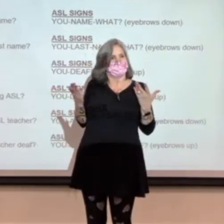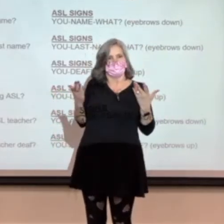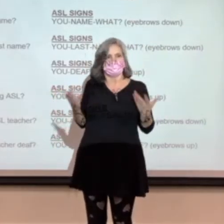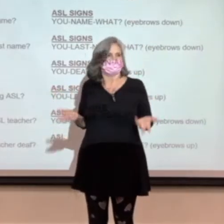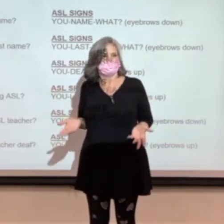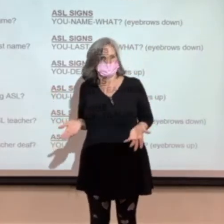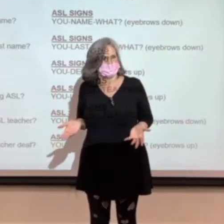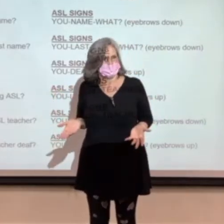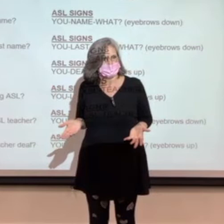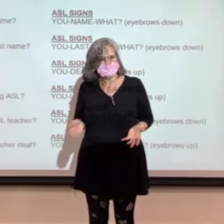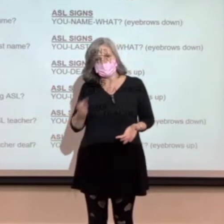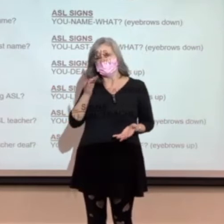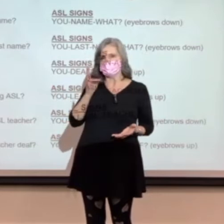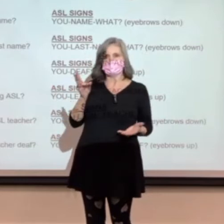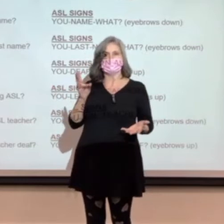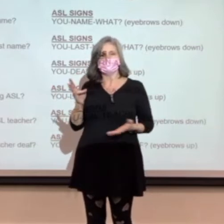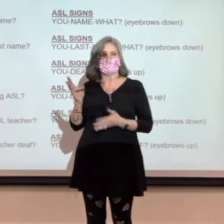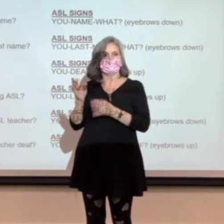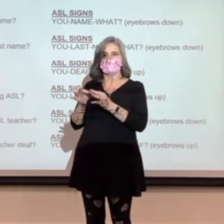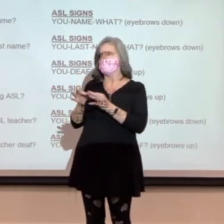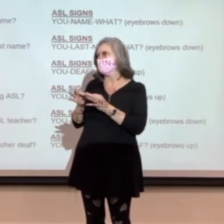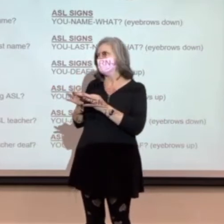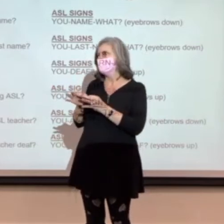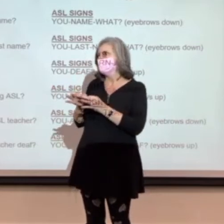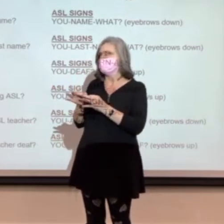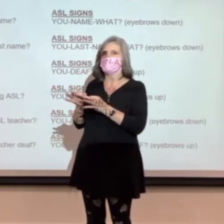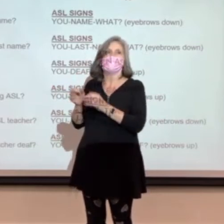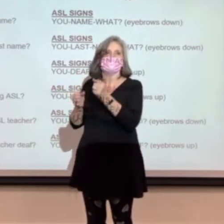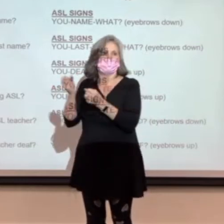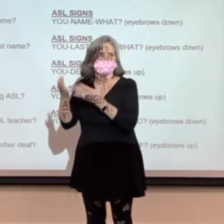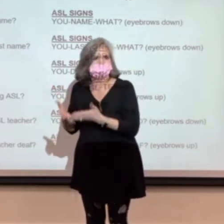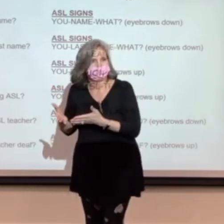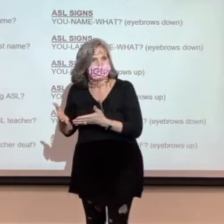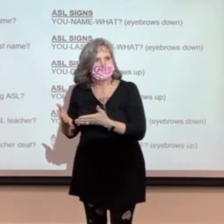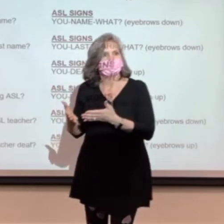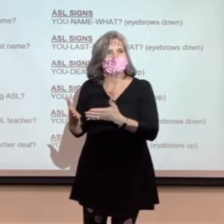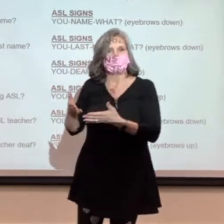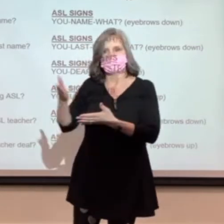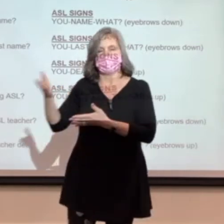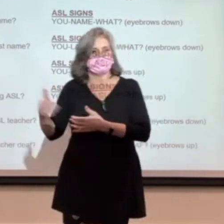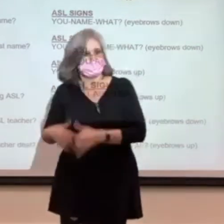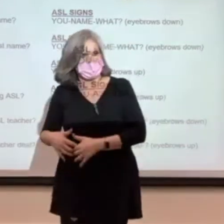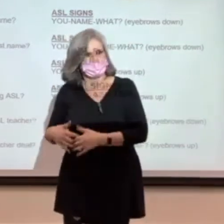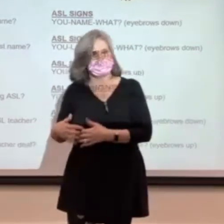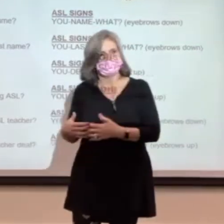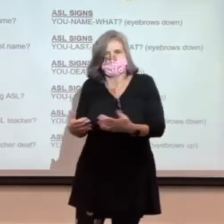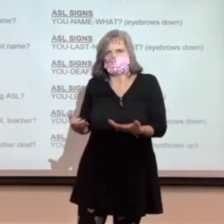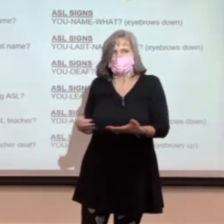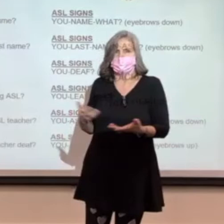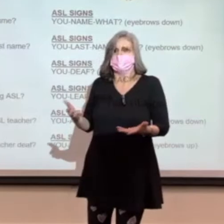have anything to do with, at 7 years old, you might be interpreting at the car dealership because the car broke down. And I was 7, I didn't